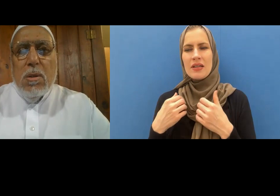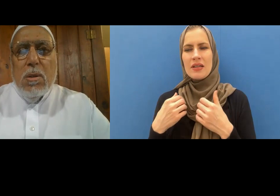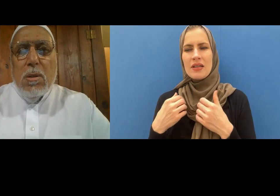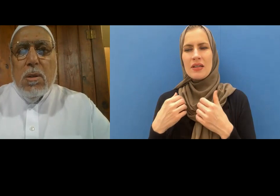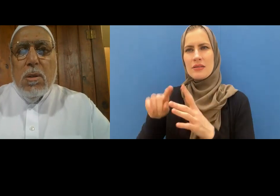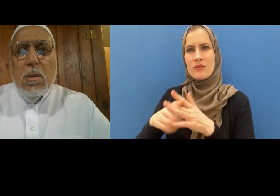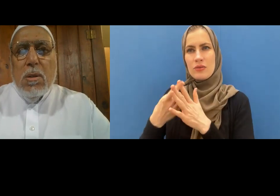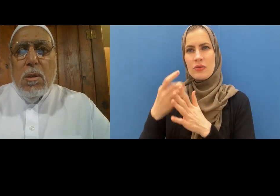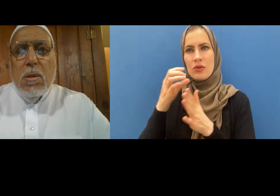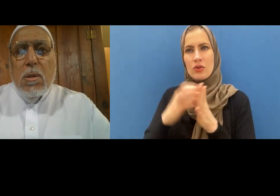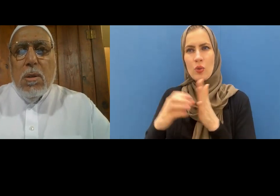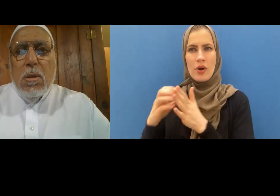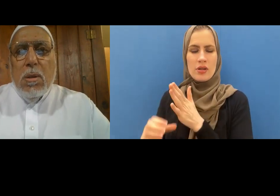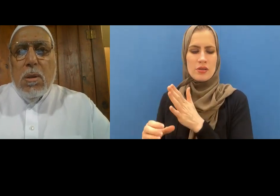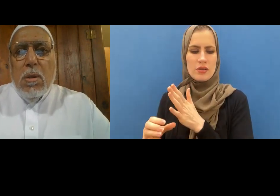surahs.